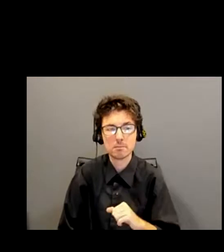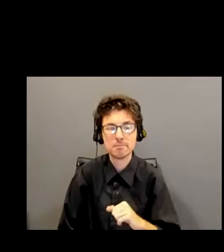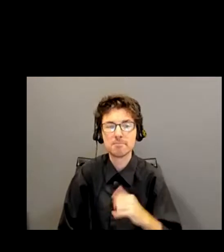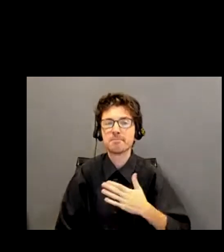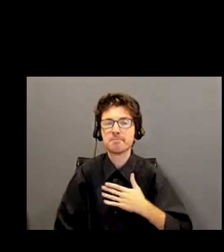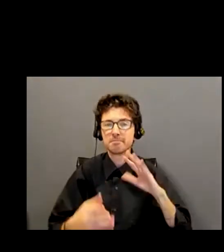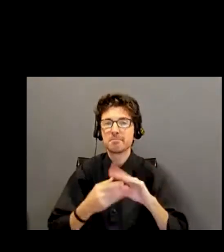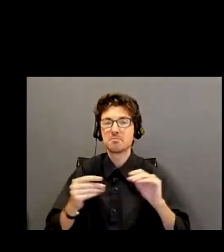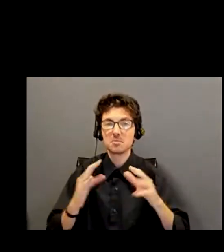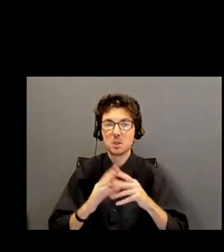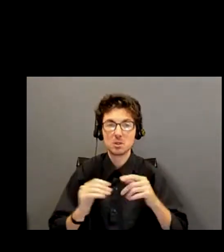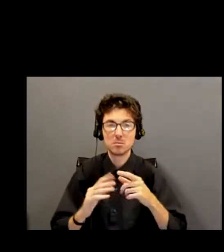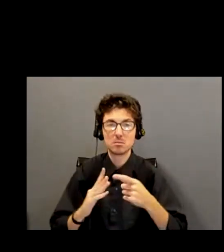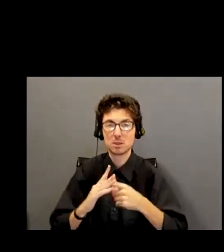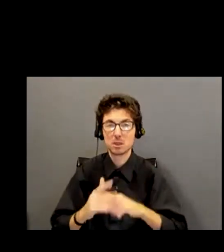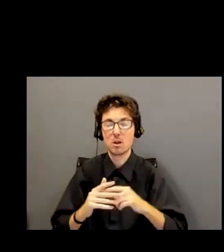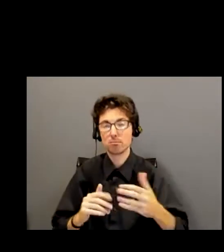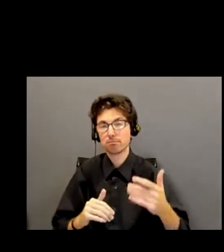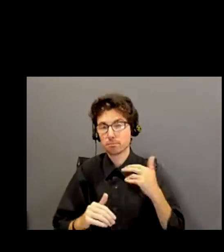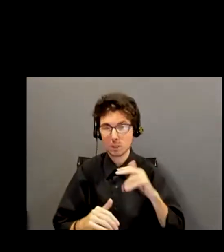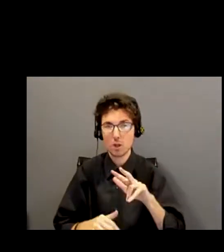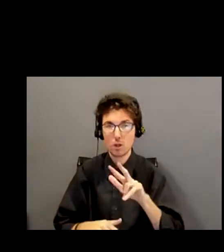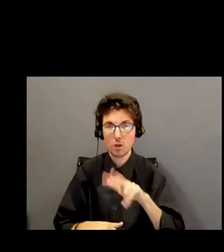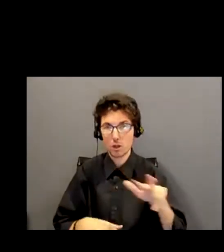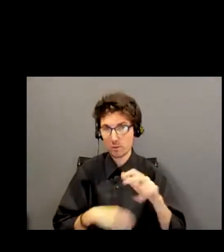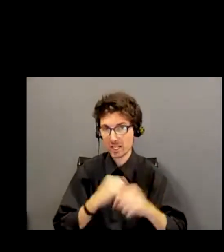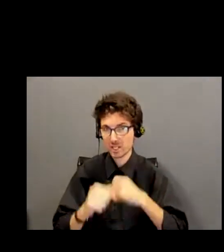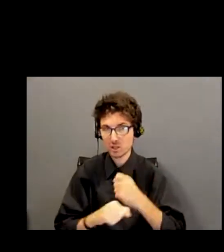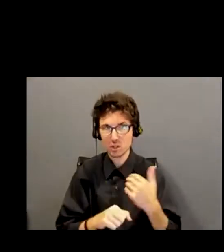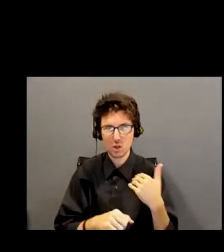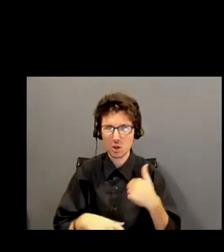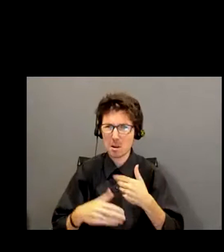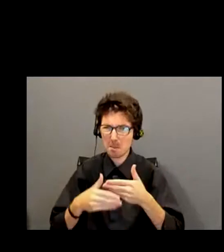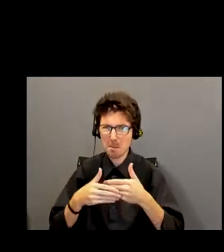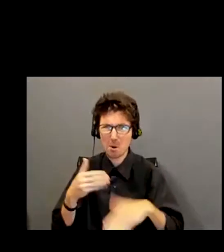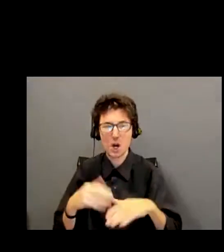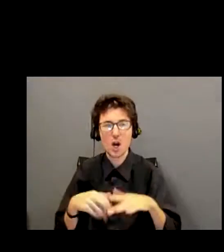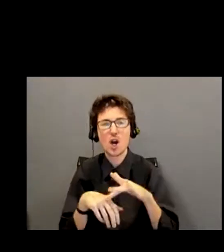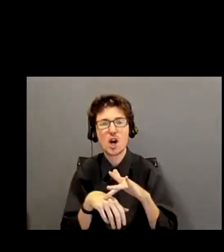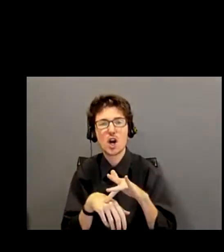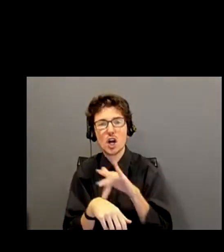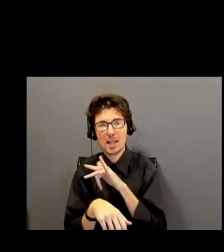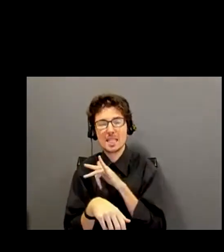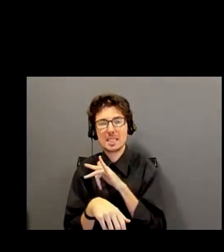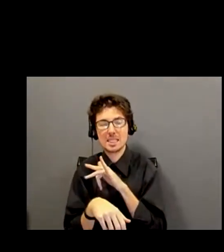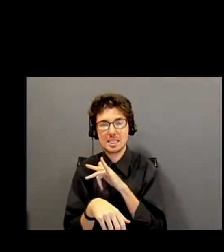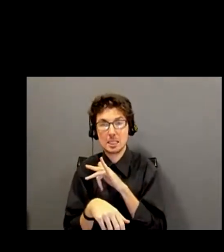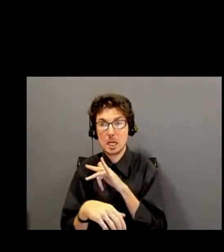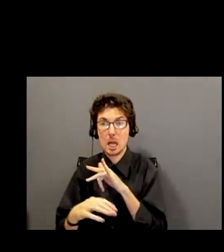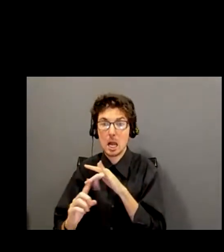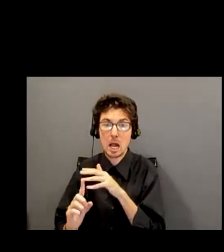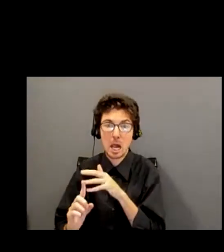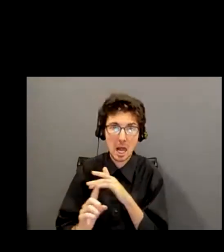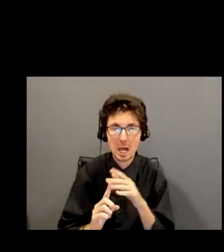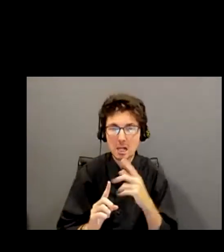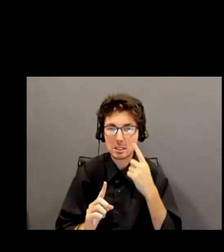ago. I'm blind almost from birth. I was born prematurely and went blind due to retinal detachment